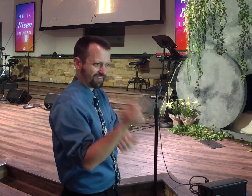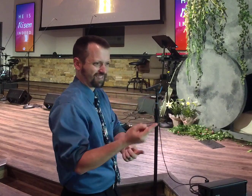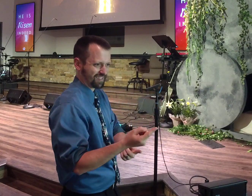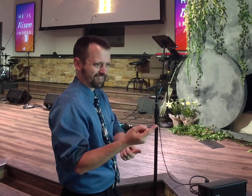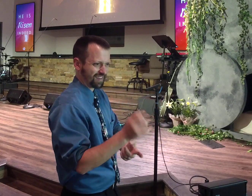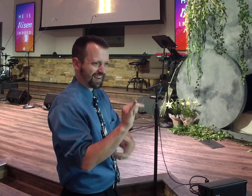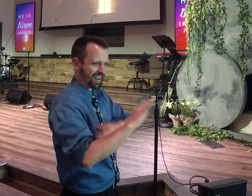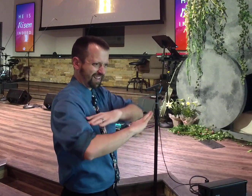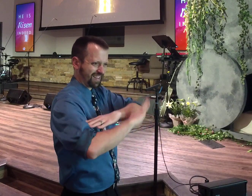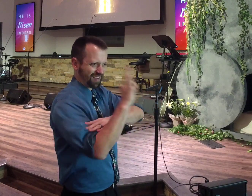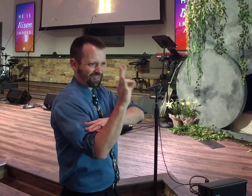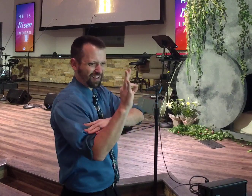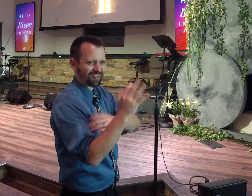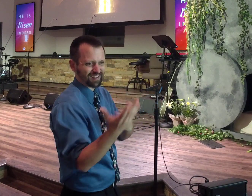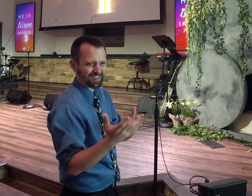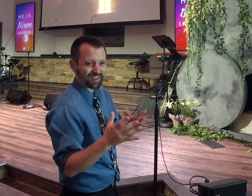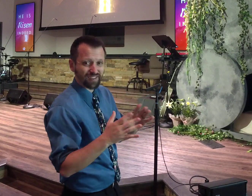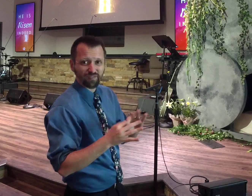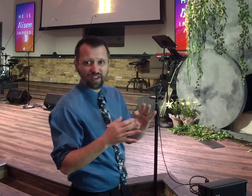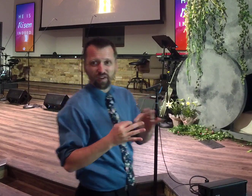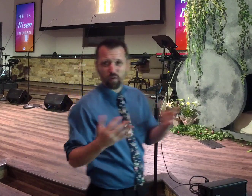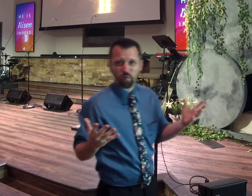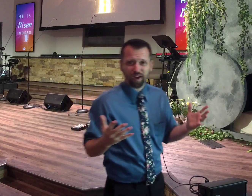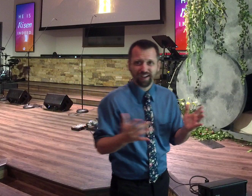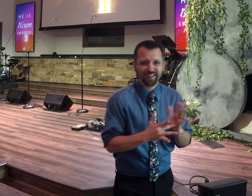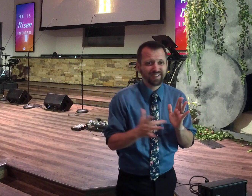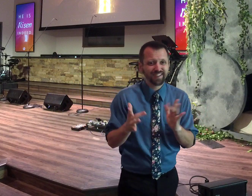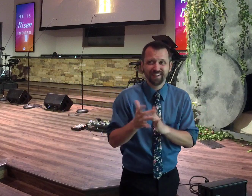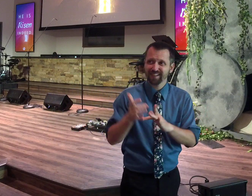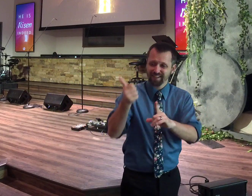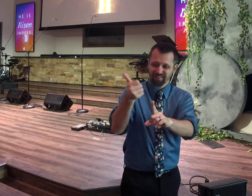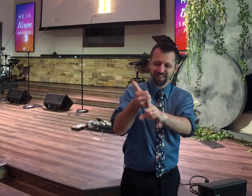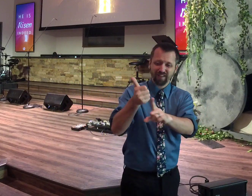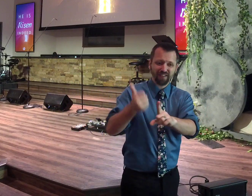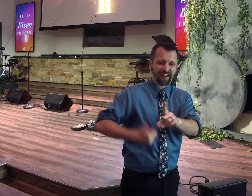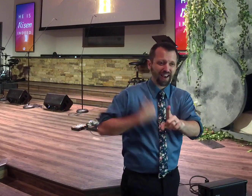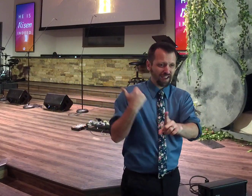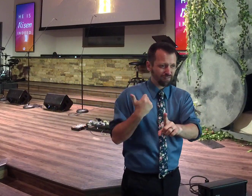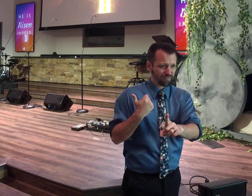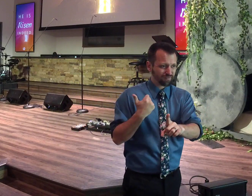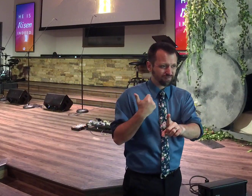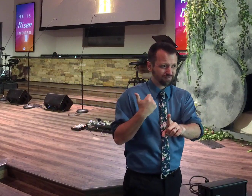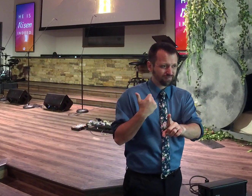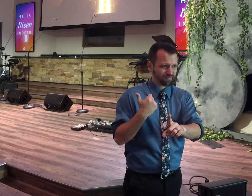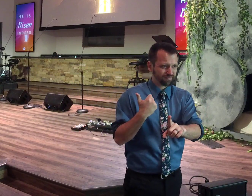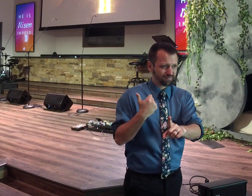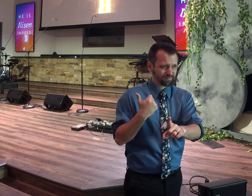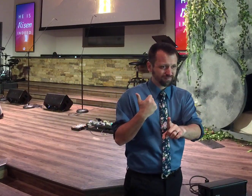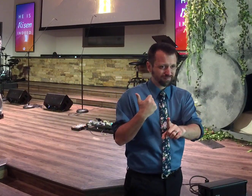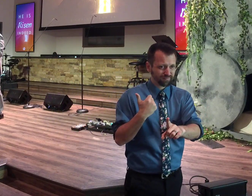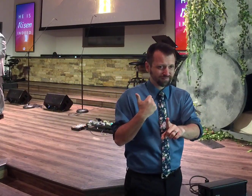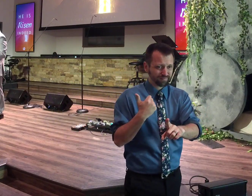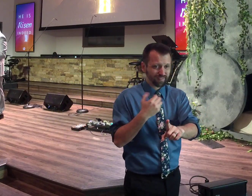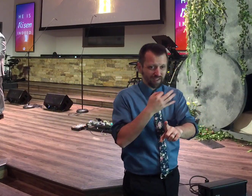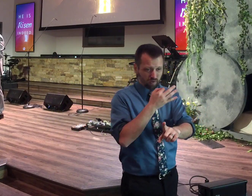message today is Jesus is alive. In just a minute, I'm going to get into the Word of